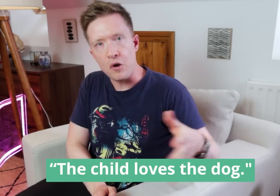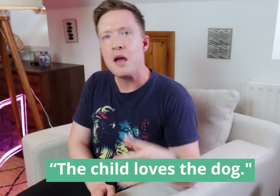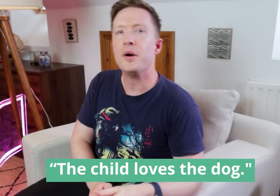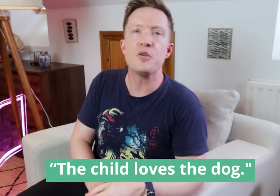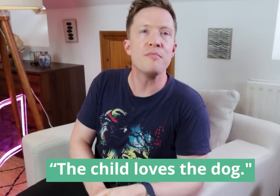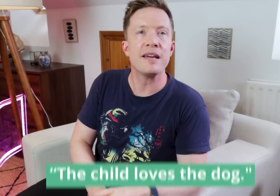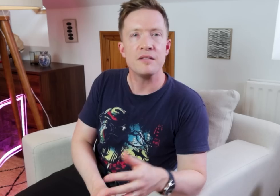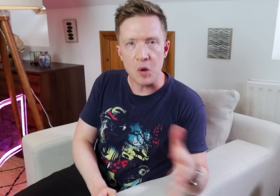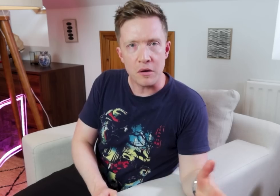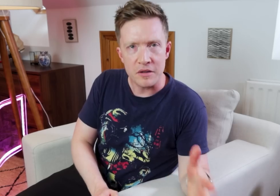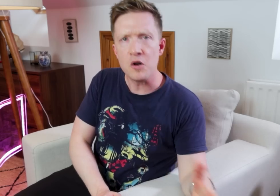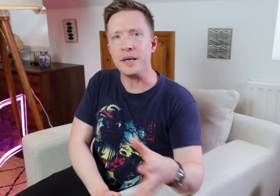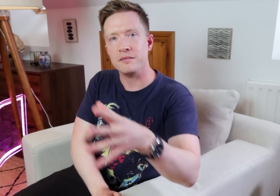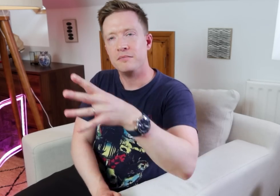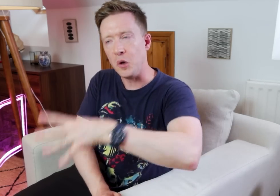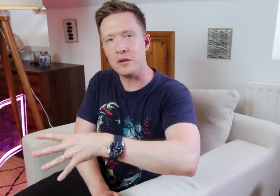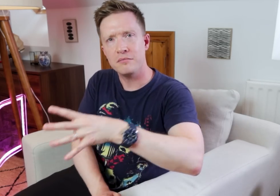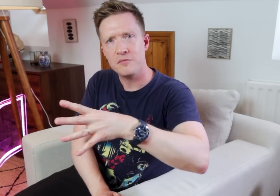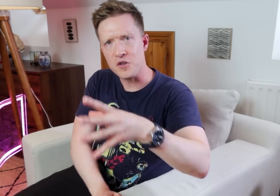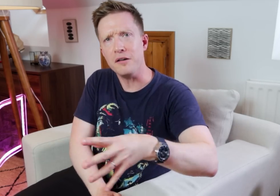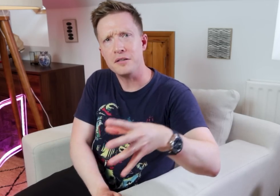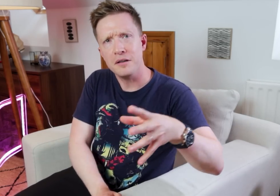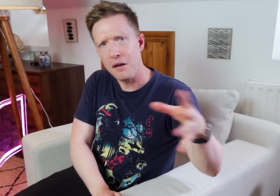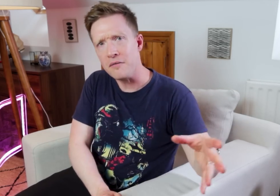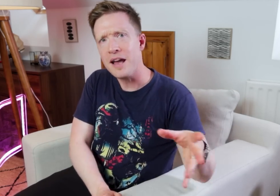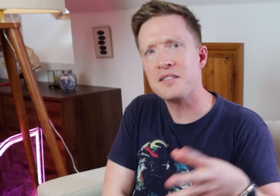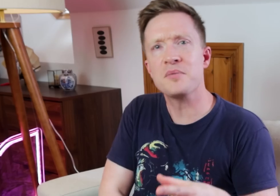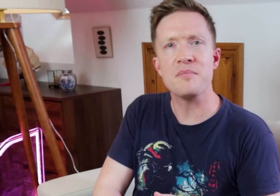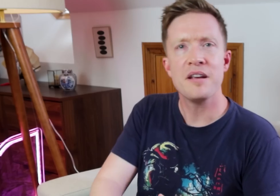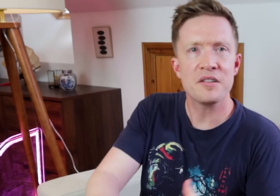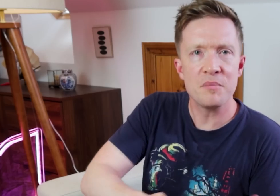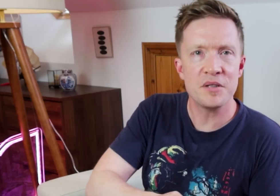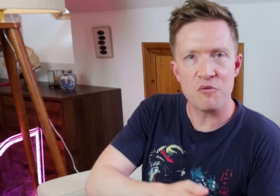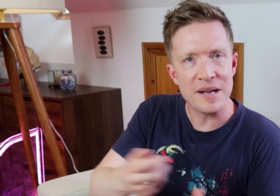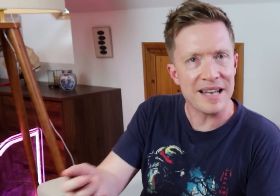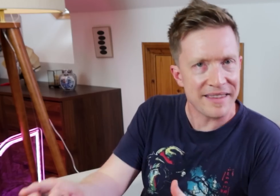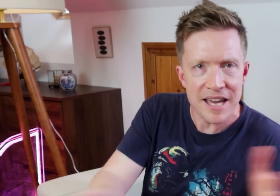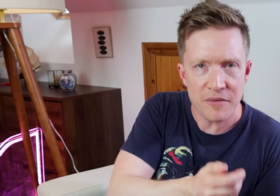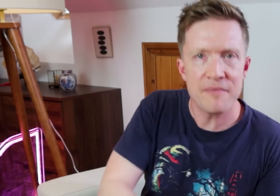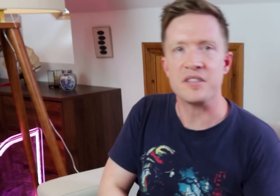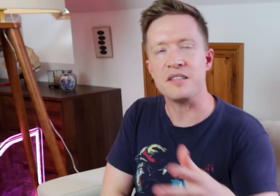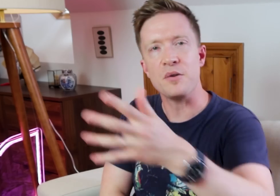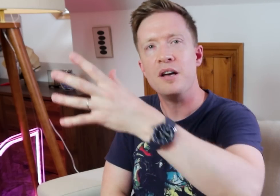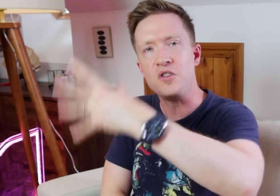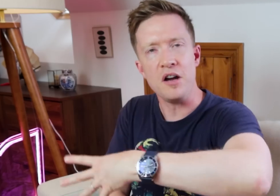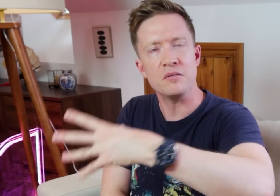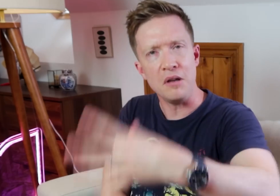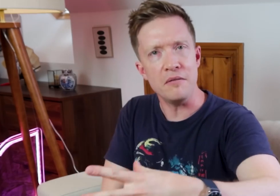dog, but you can make dog the topic, dog, child, love. And sometimes the subject is repeated at the end for emphasis. So child, love,